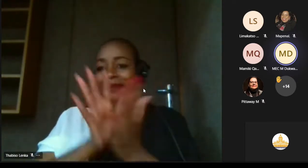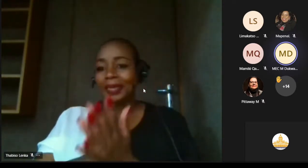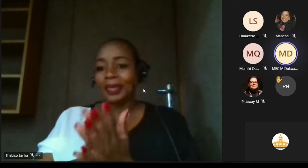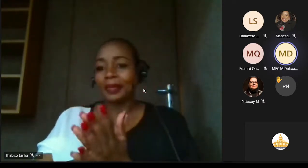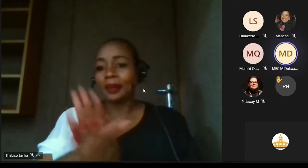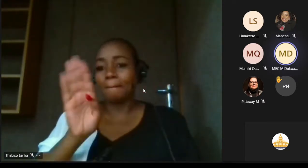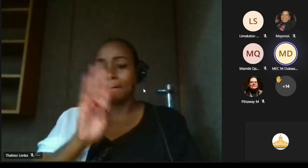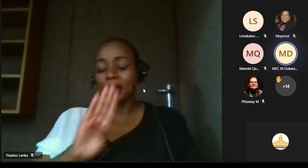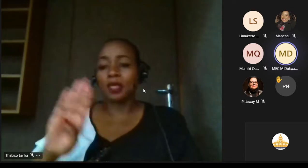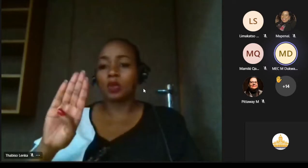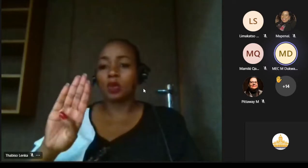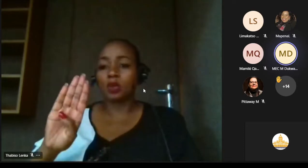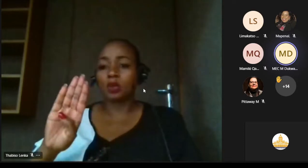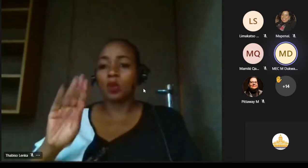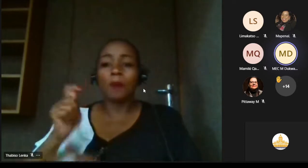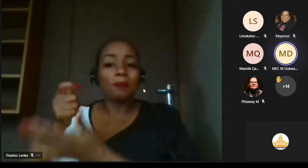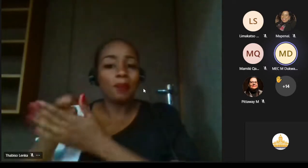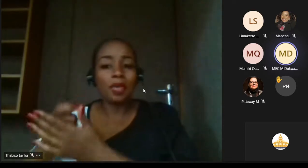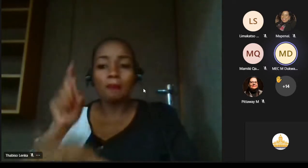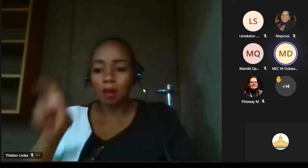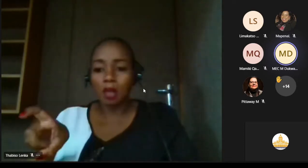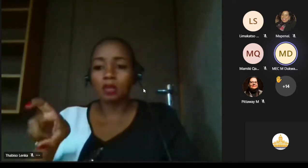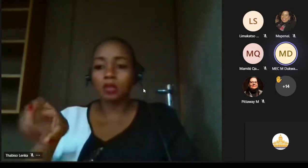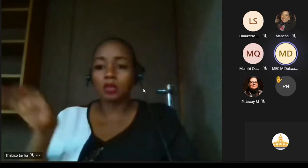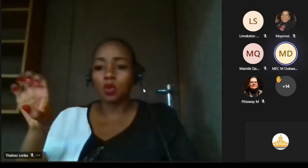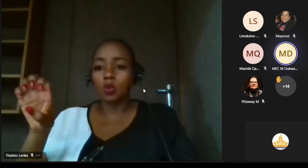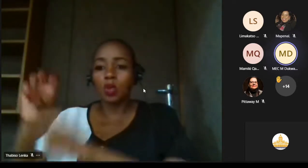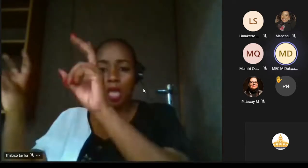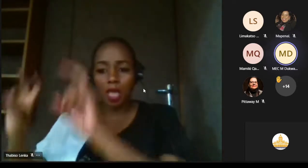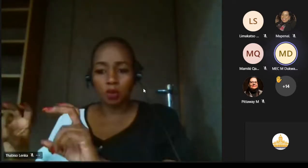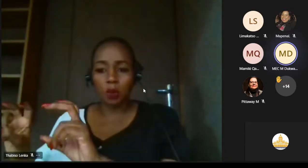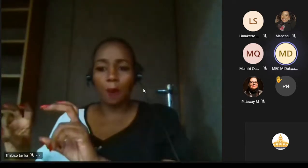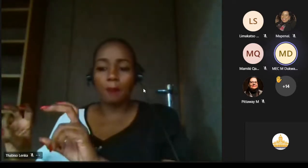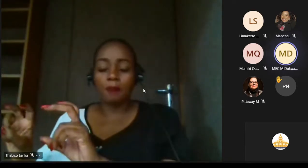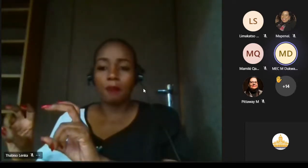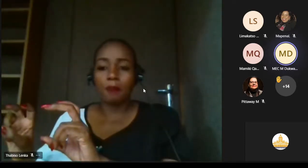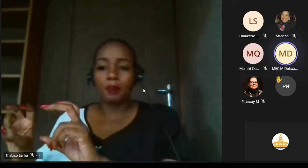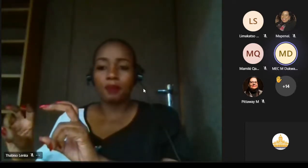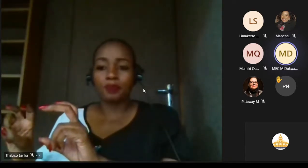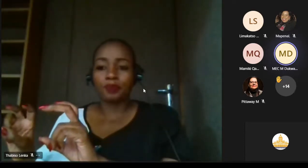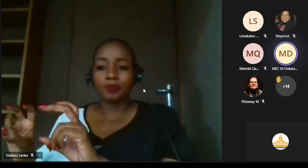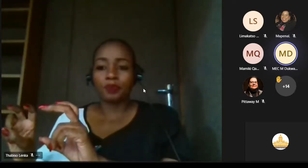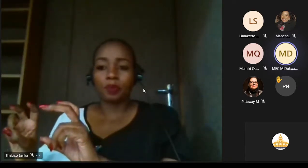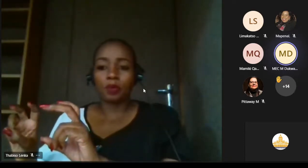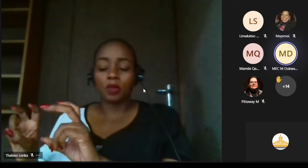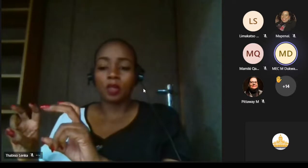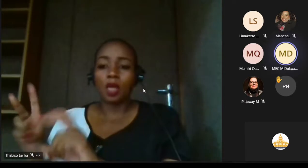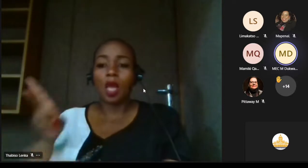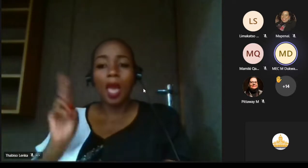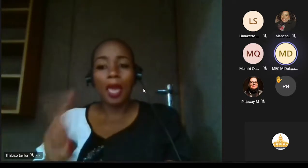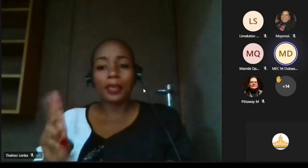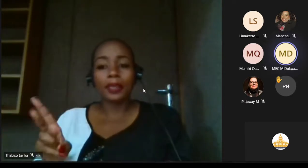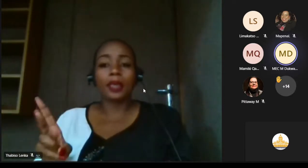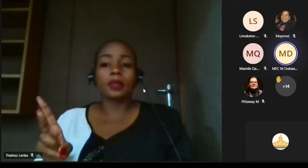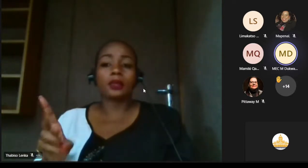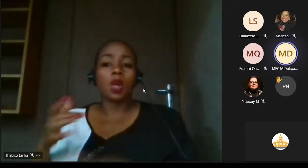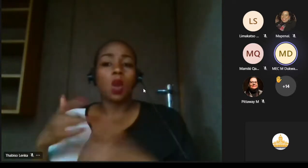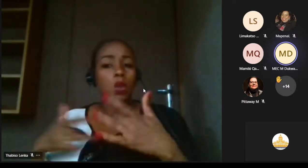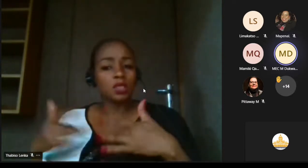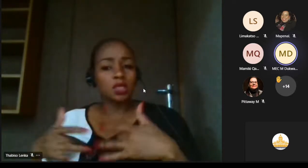to Eskom and various local water boards. Another thorny area of concern that gives